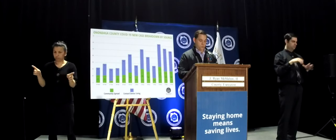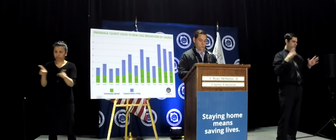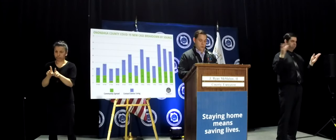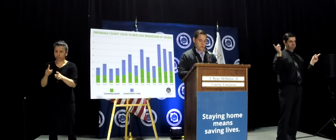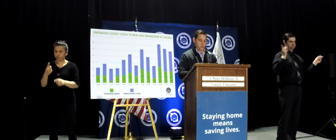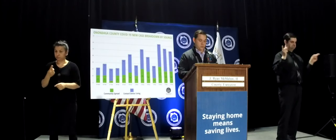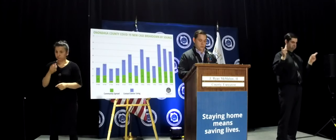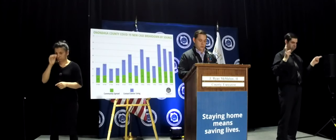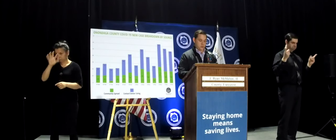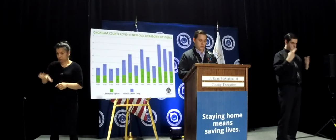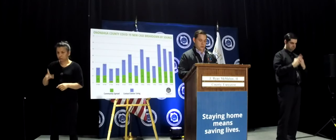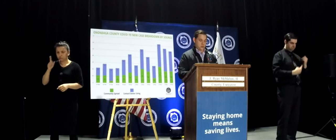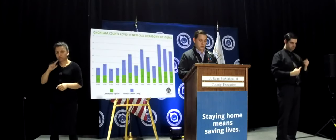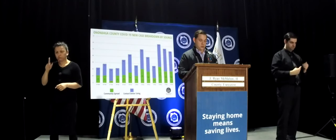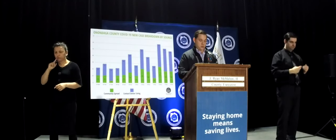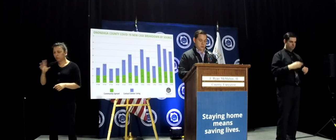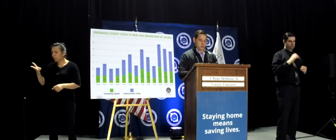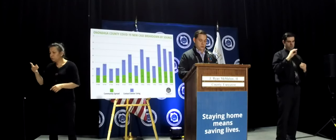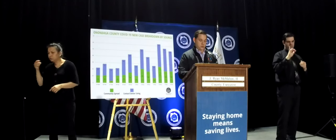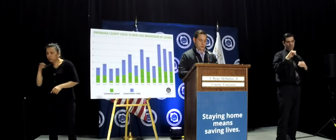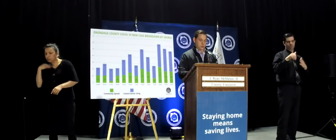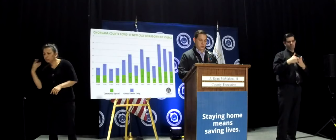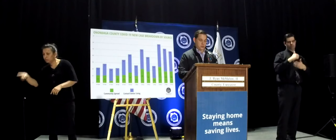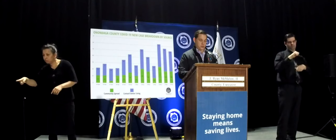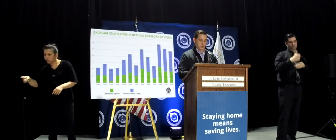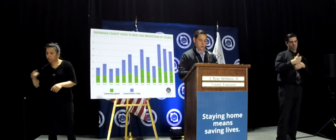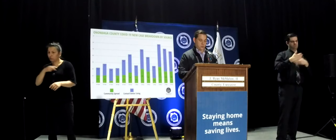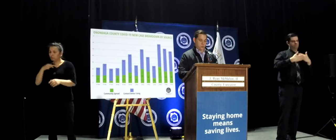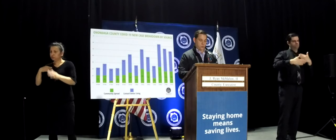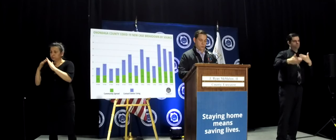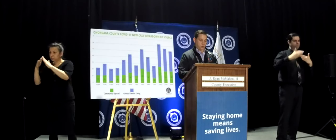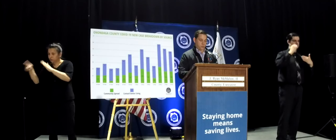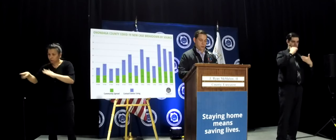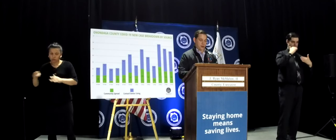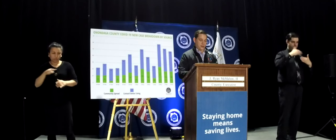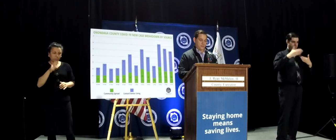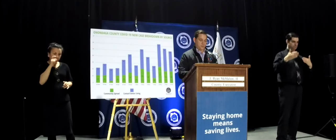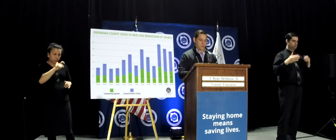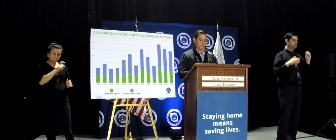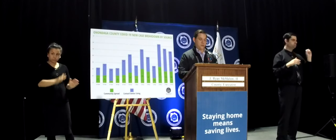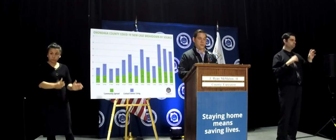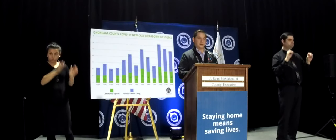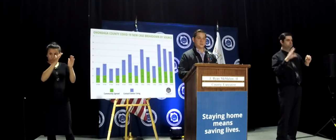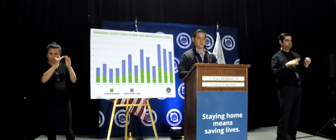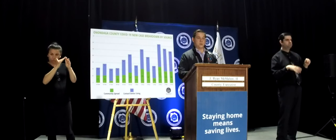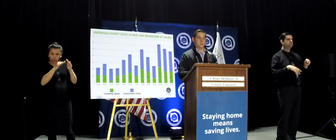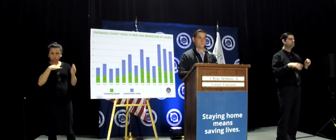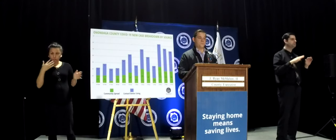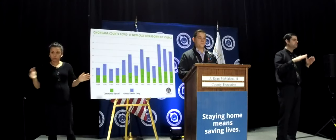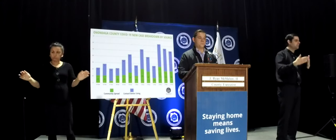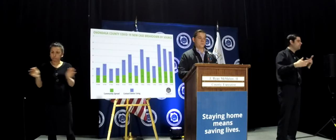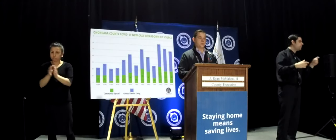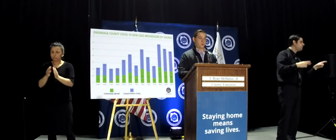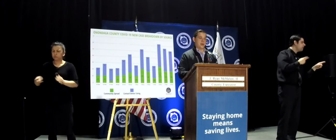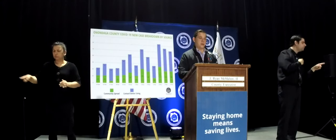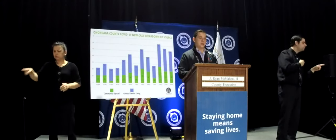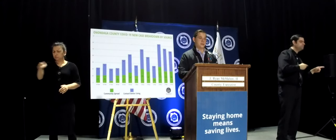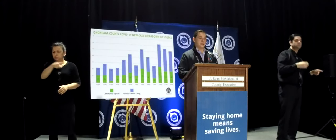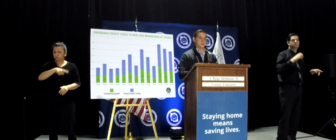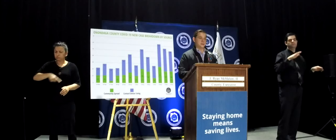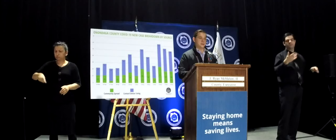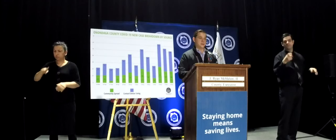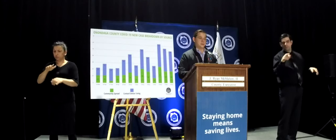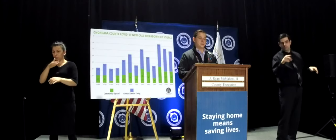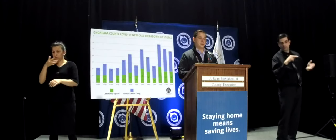now. And certainly we're going to pray for the best, but the